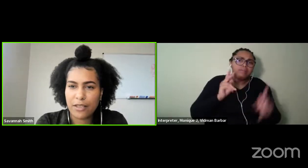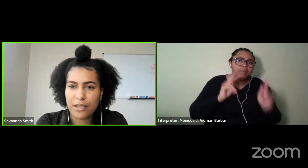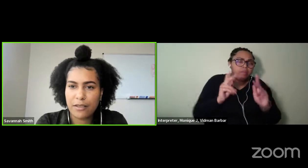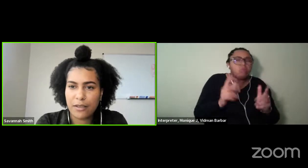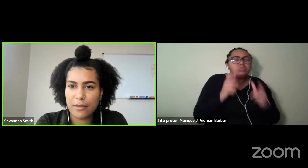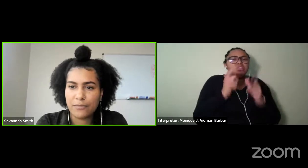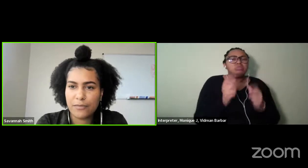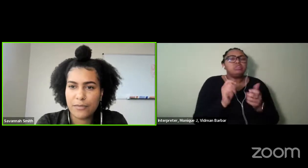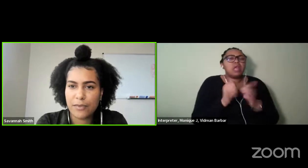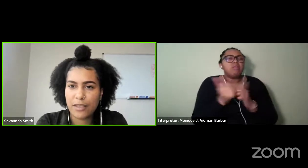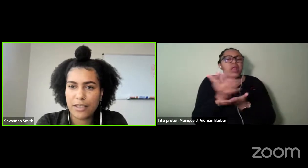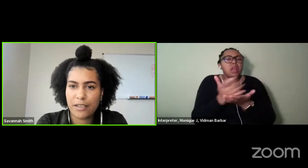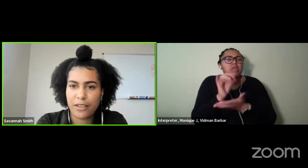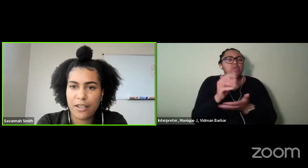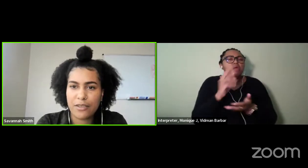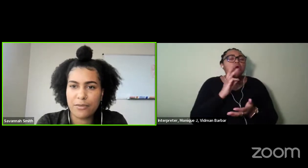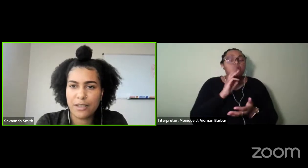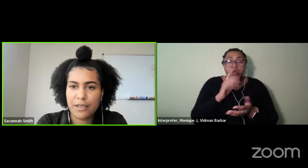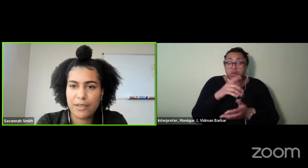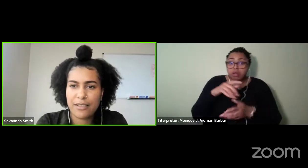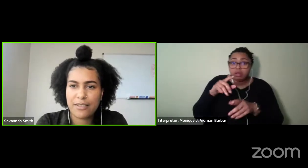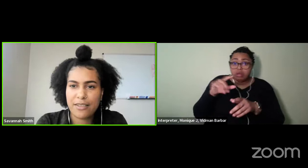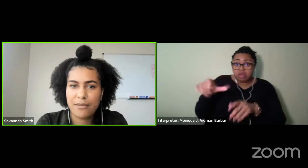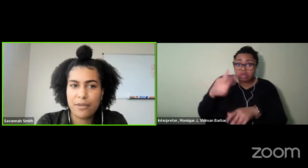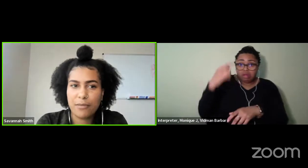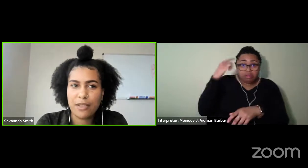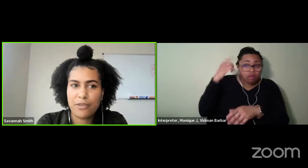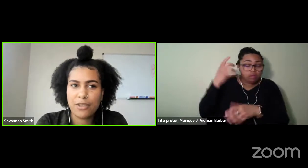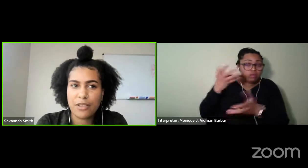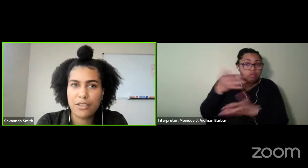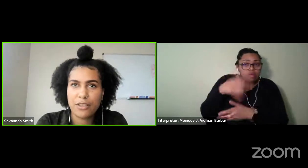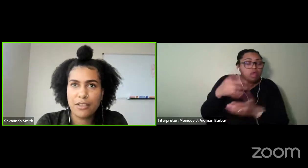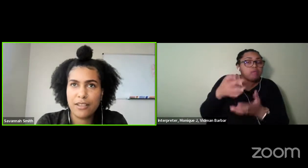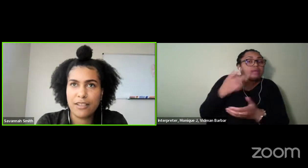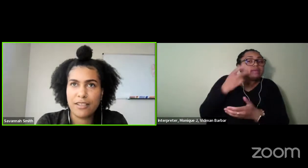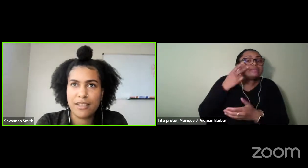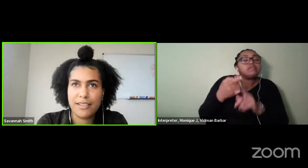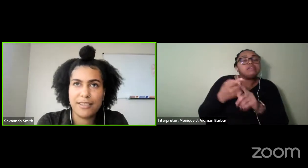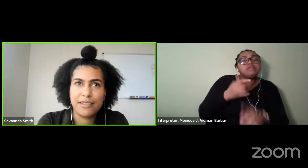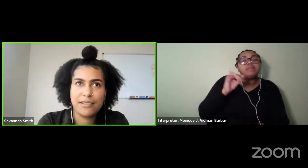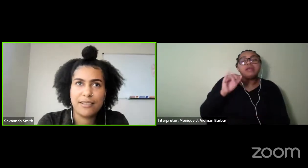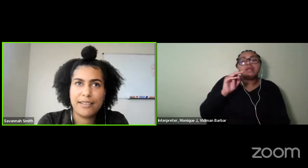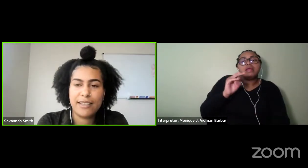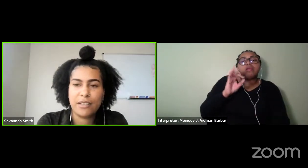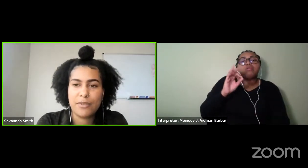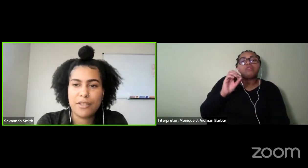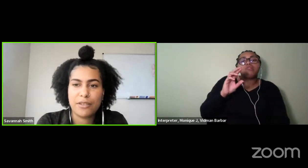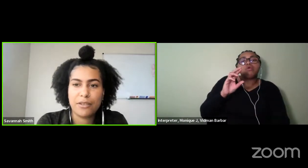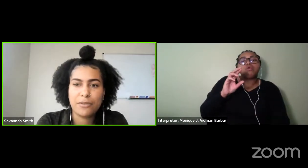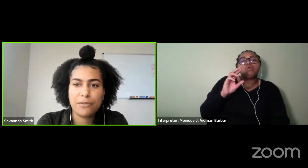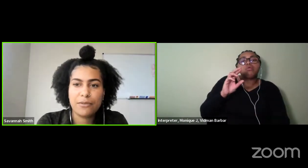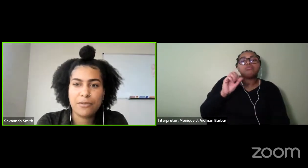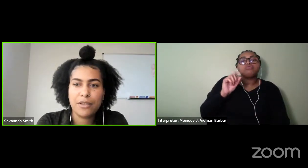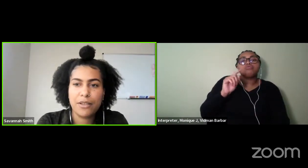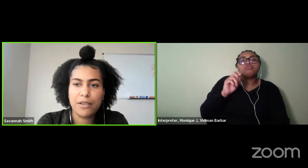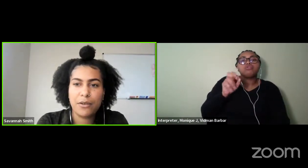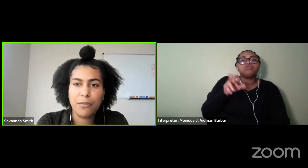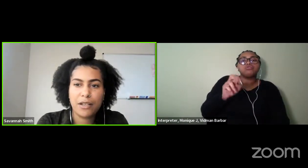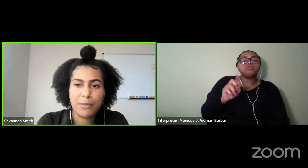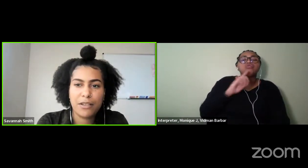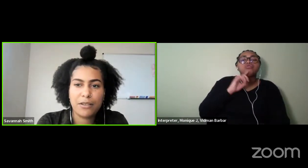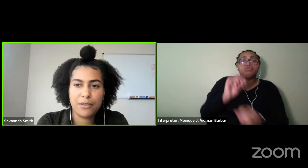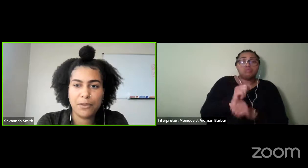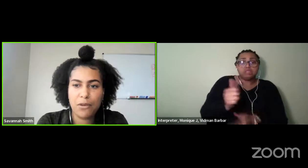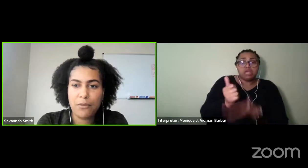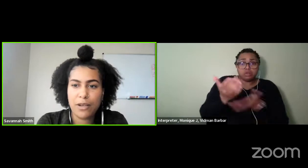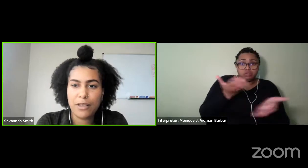anybody have any kind of thoughts of what they would like to see from infrastructure that either helps serve